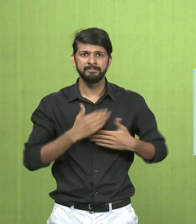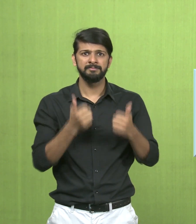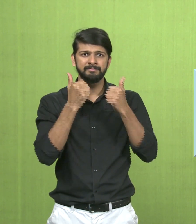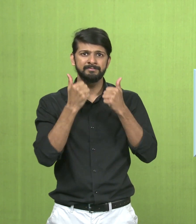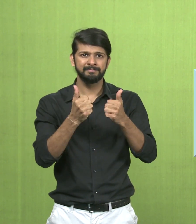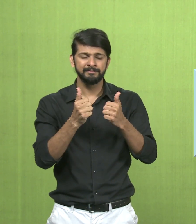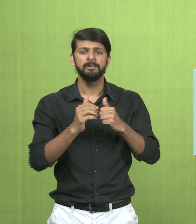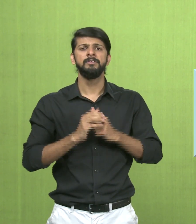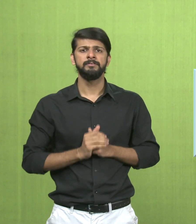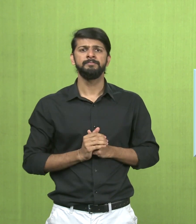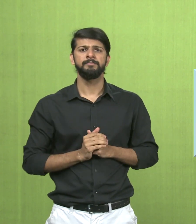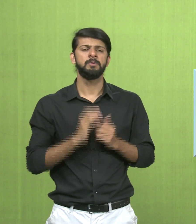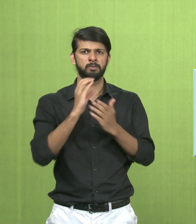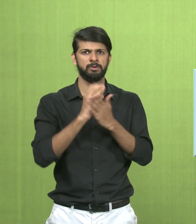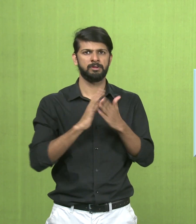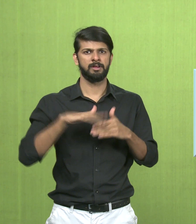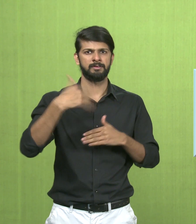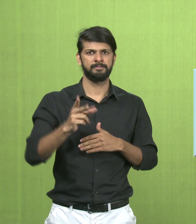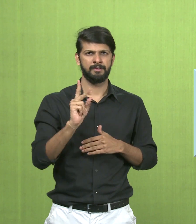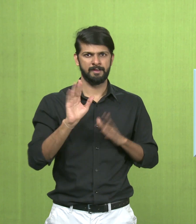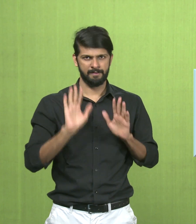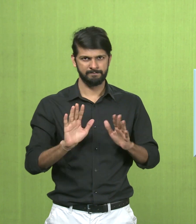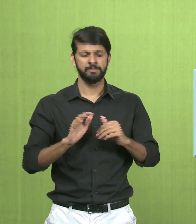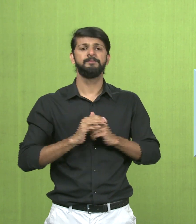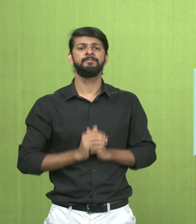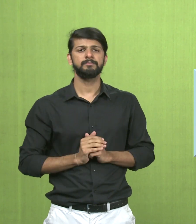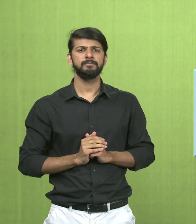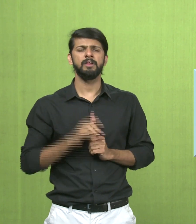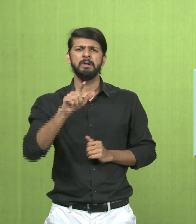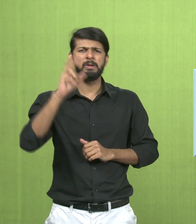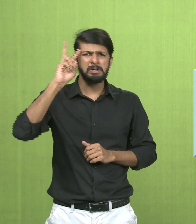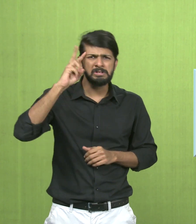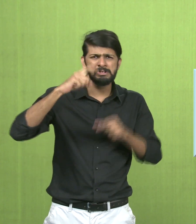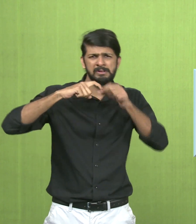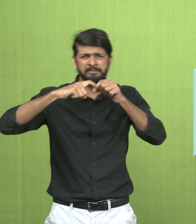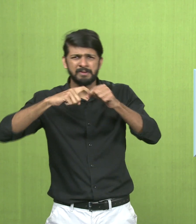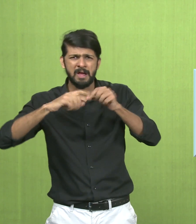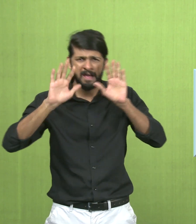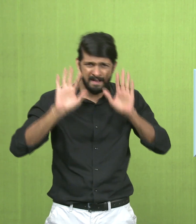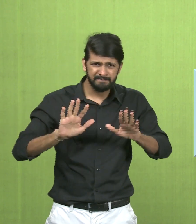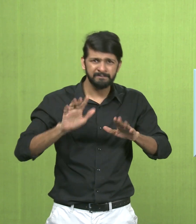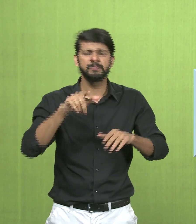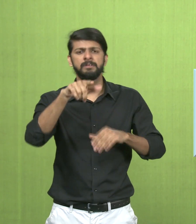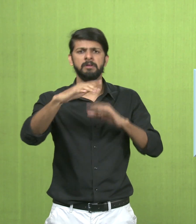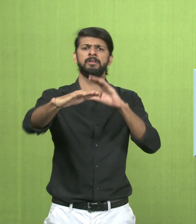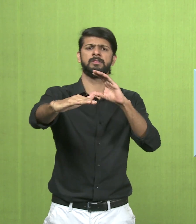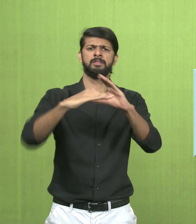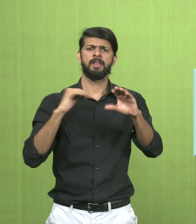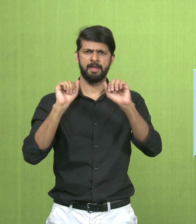I hope you enjoyed watching part 1 of the lesson and will watch all the following videos of this lesson. If you have any